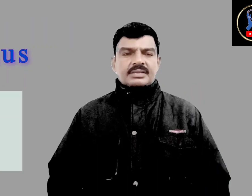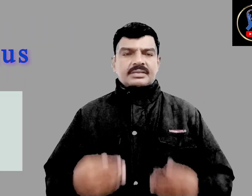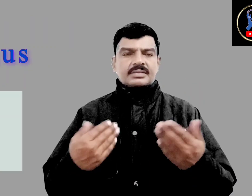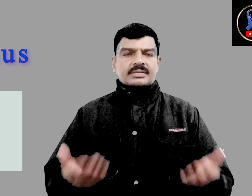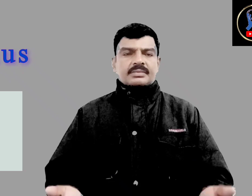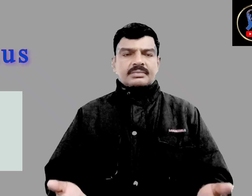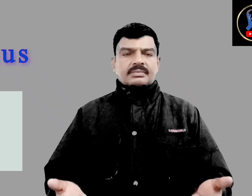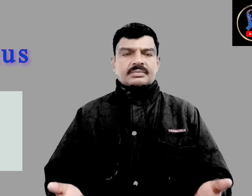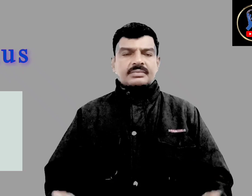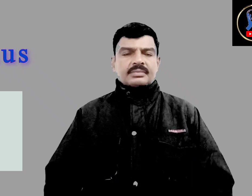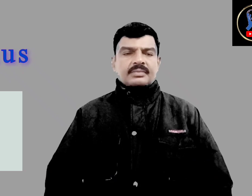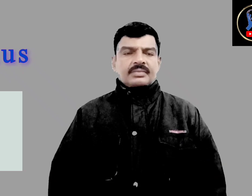thus,